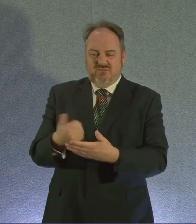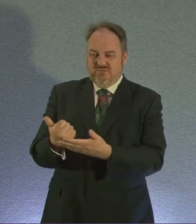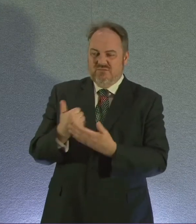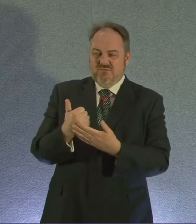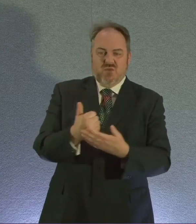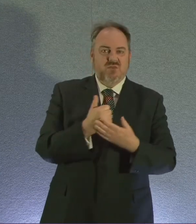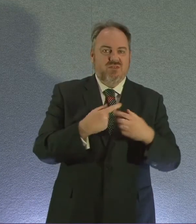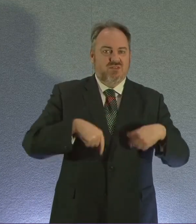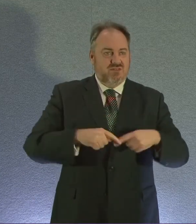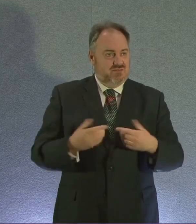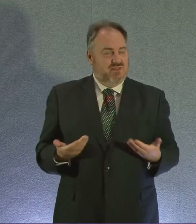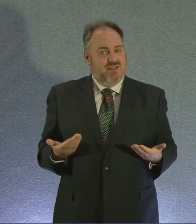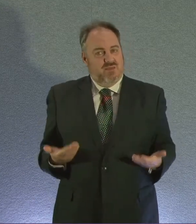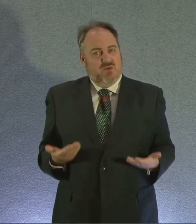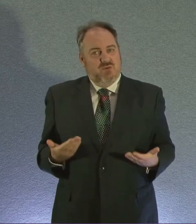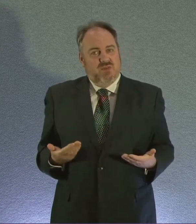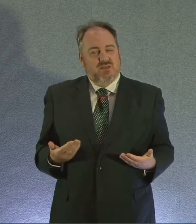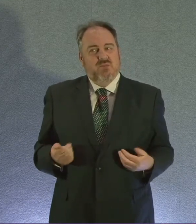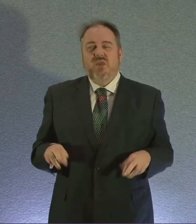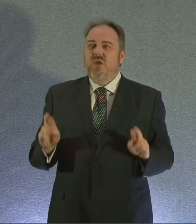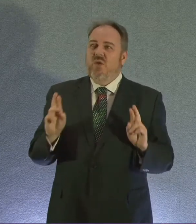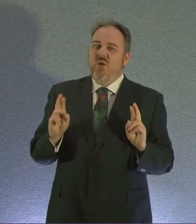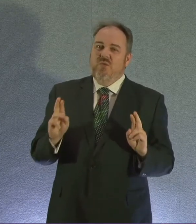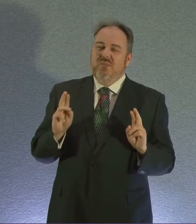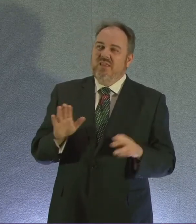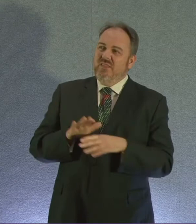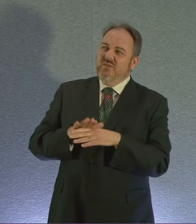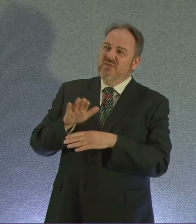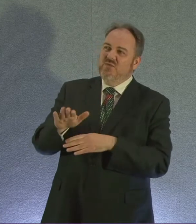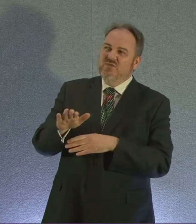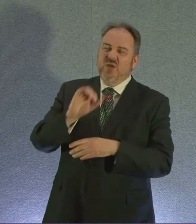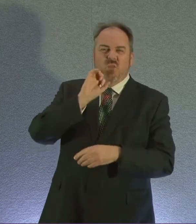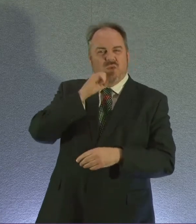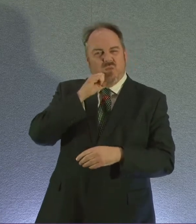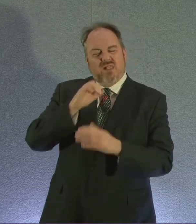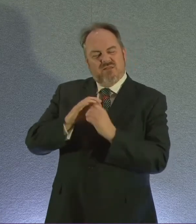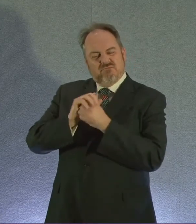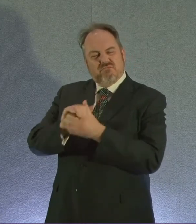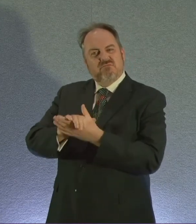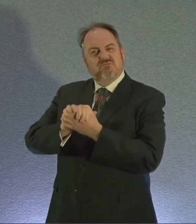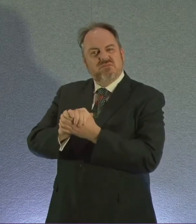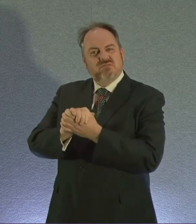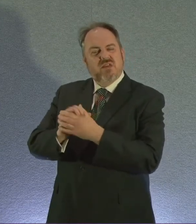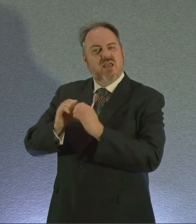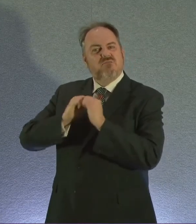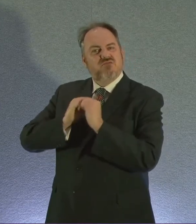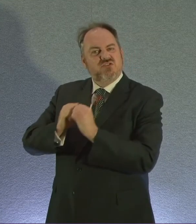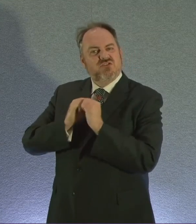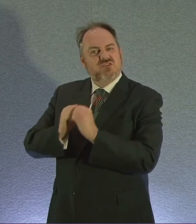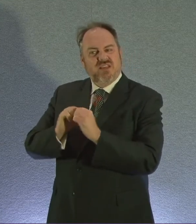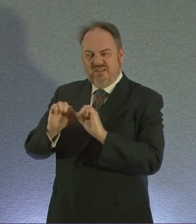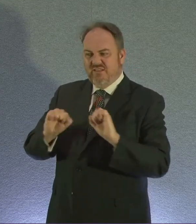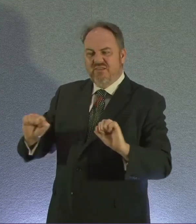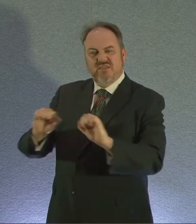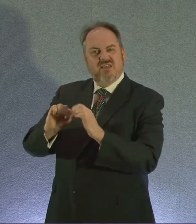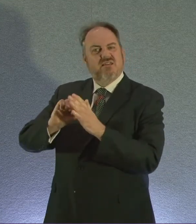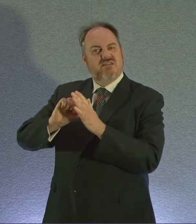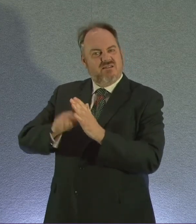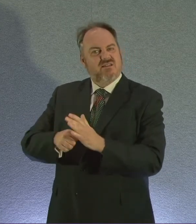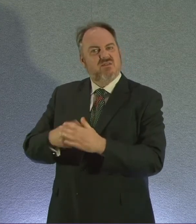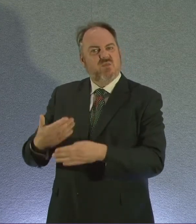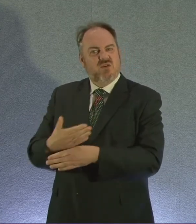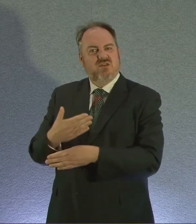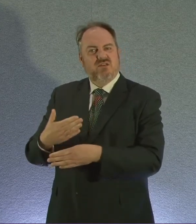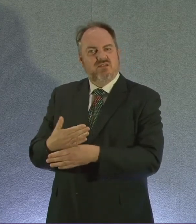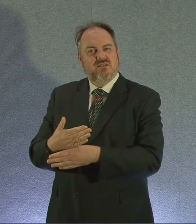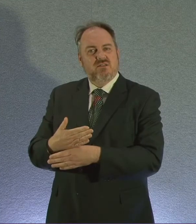It's maybe hope going forward that there's a greater level of appreciation. There's a number of significant justice measures, some of them haven't